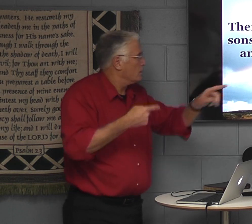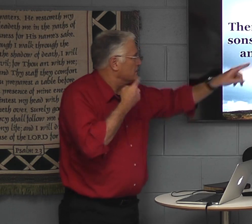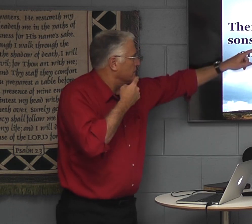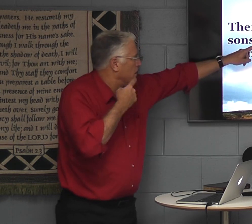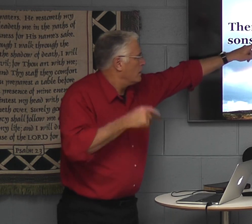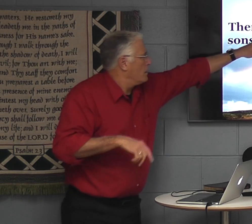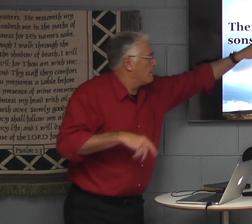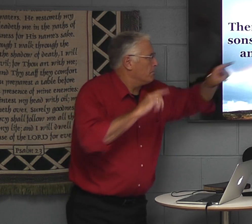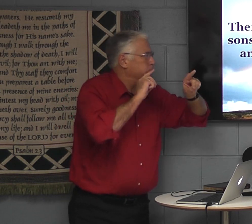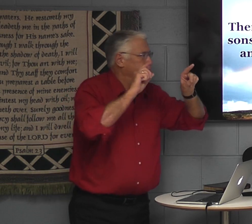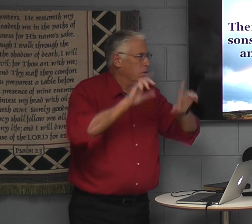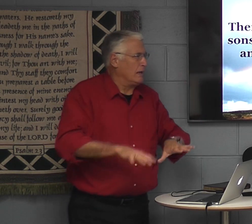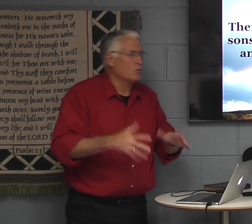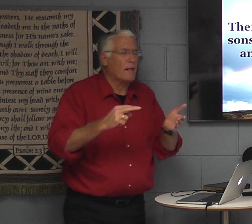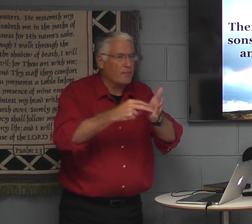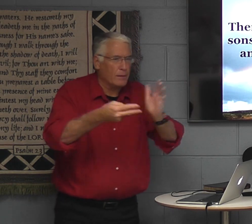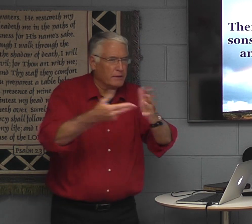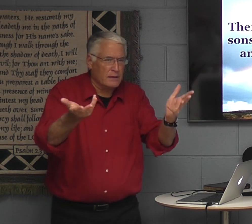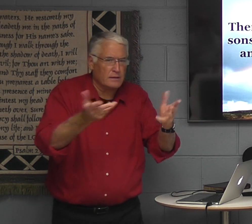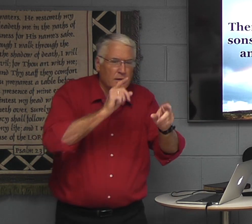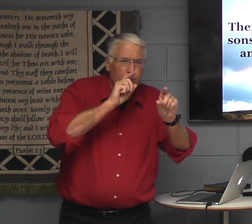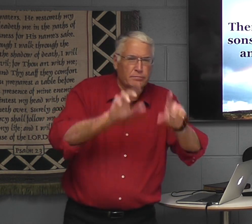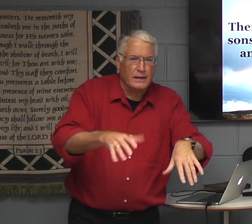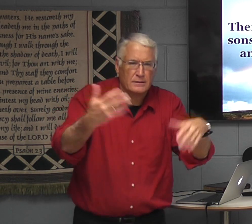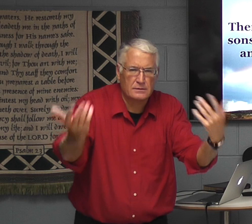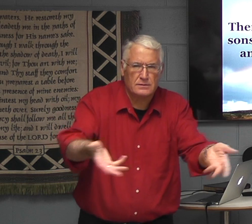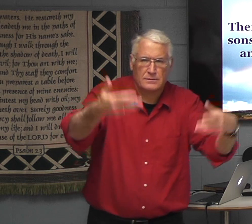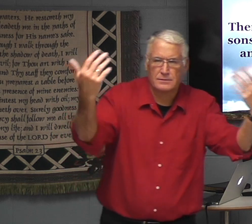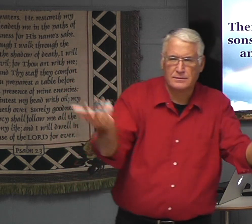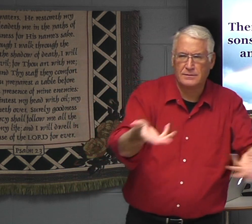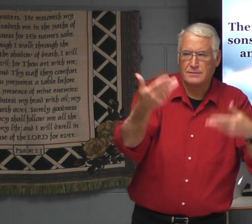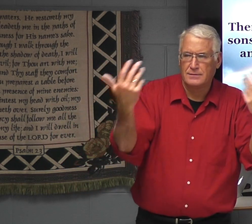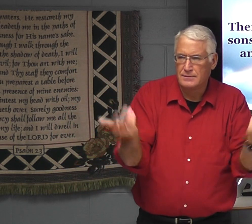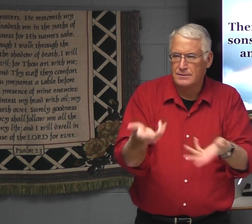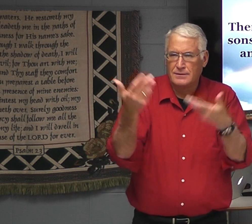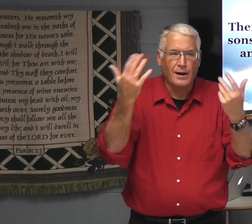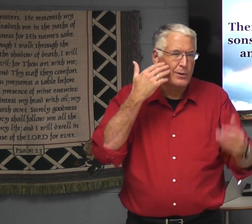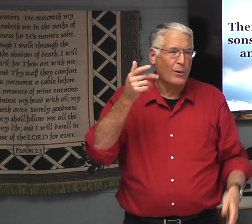So the point right now is that God blessed them. What does that mean?